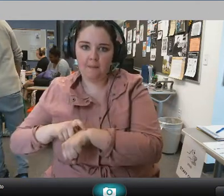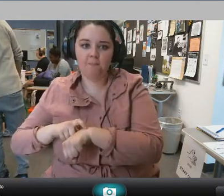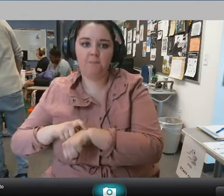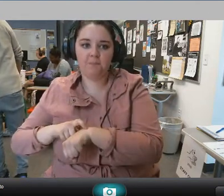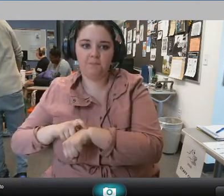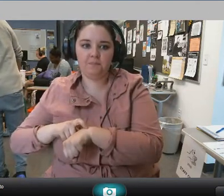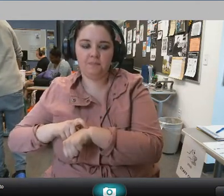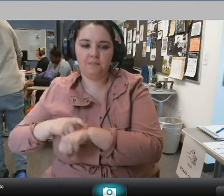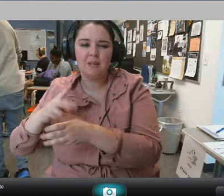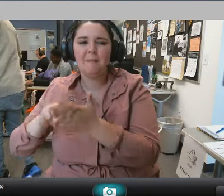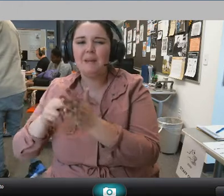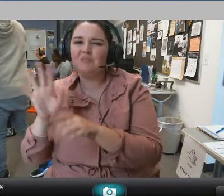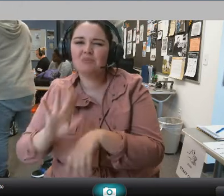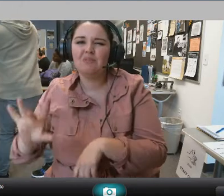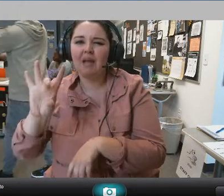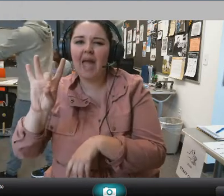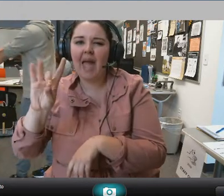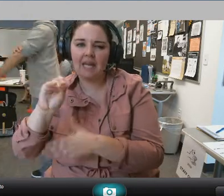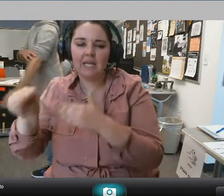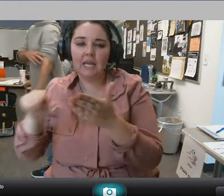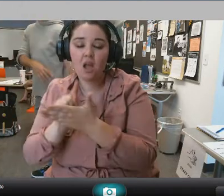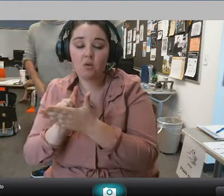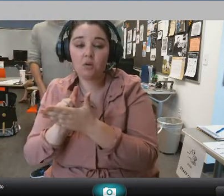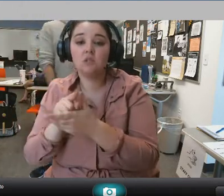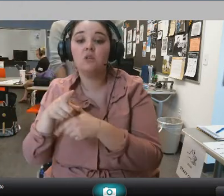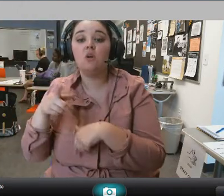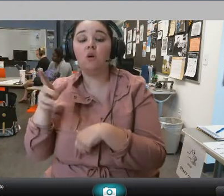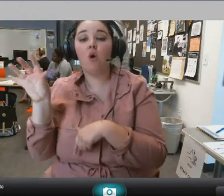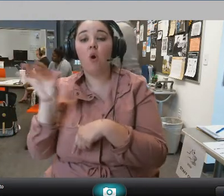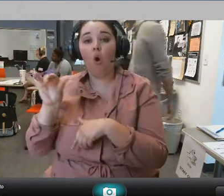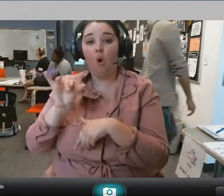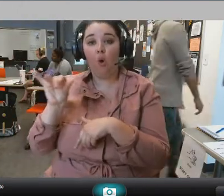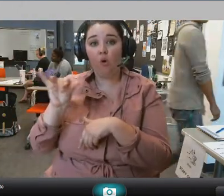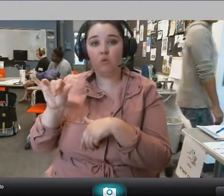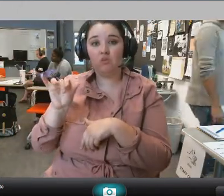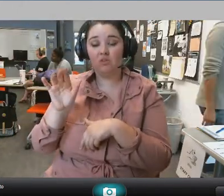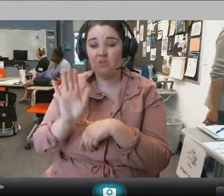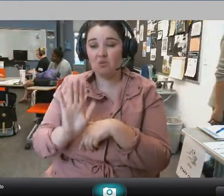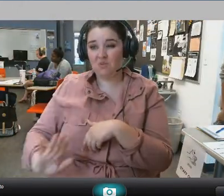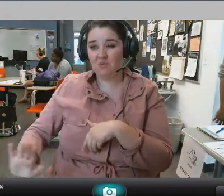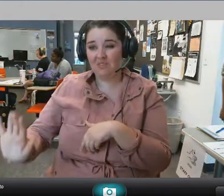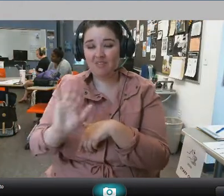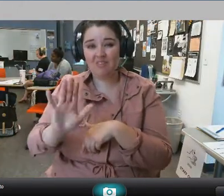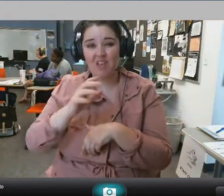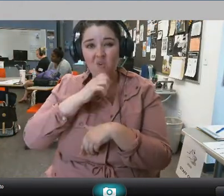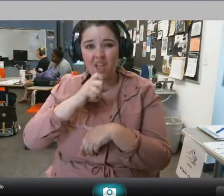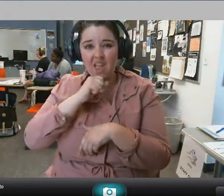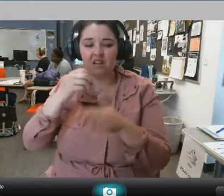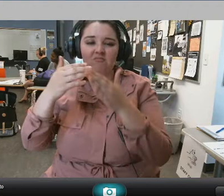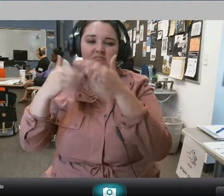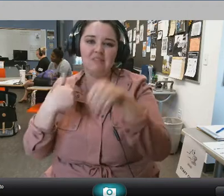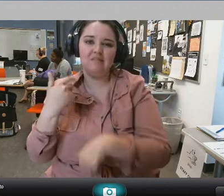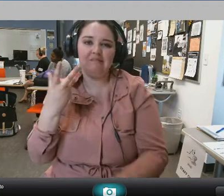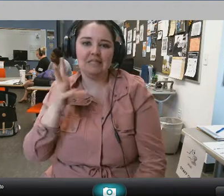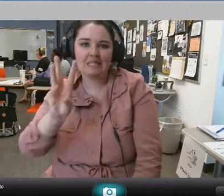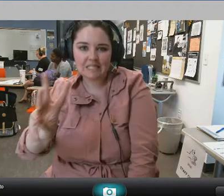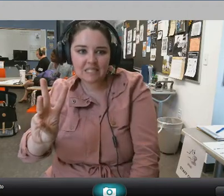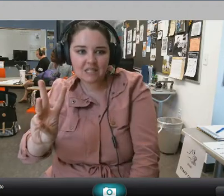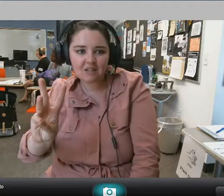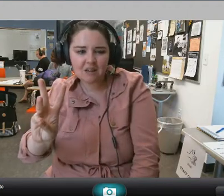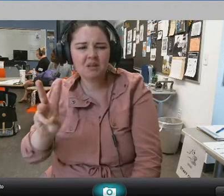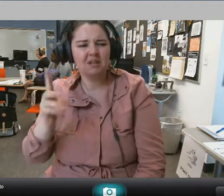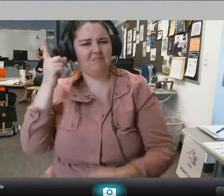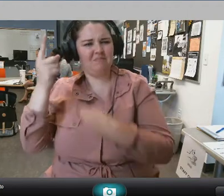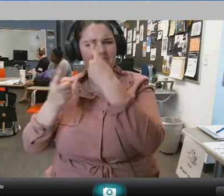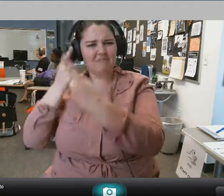were under the age of 16 years old, like yourselves. Think about that for a second. 1.7